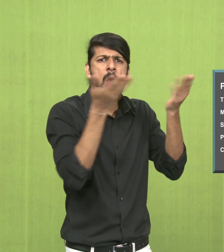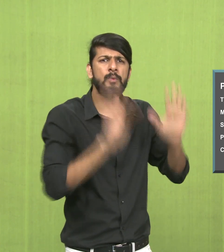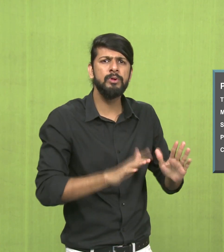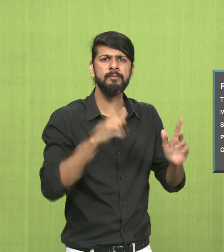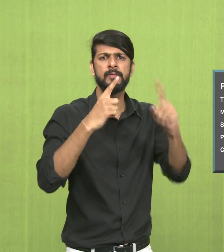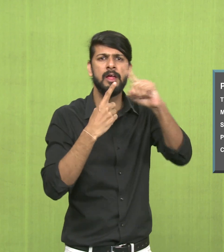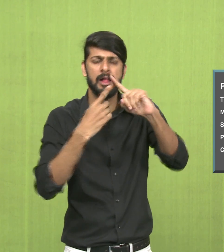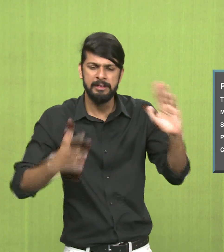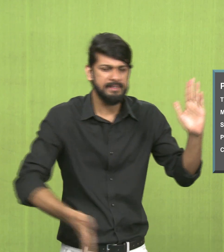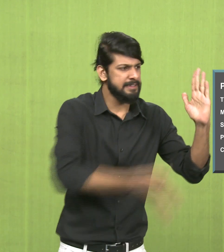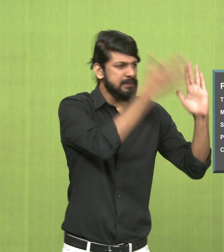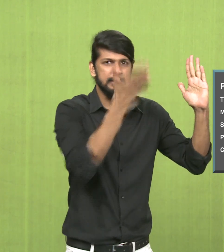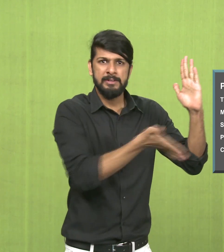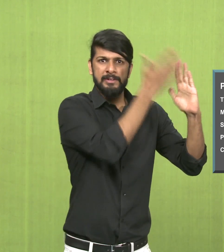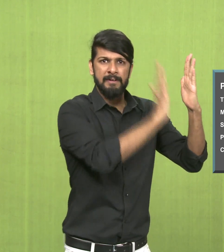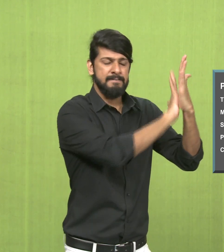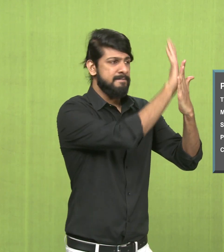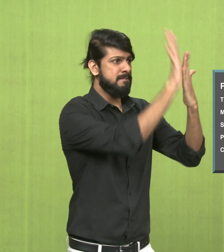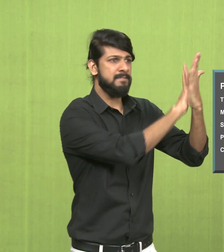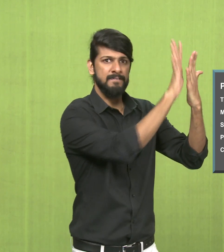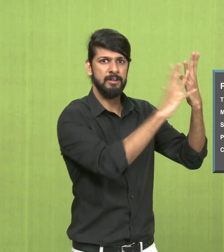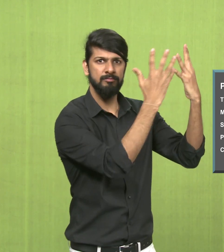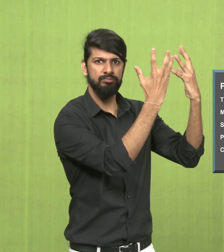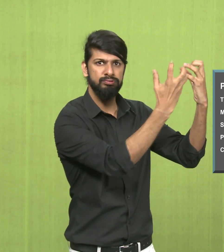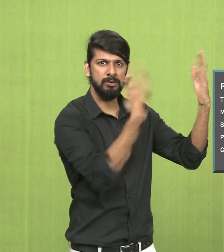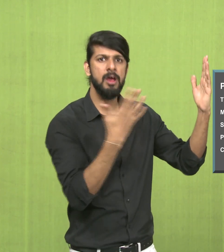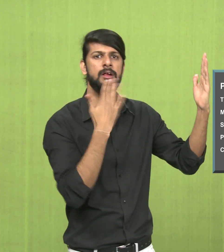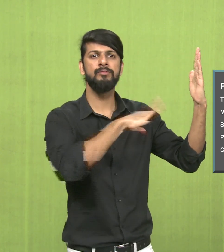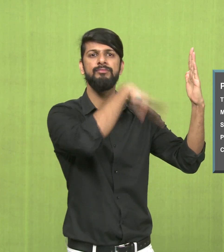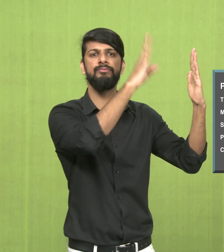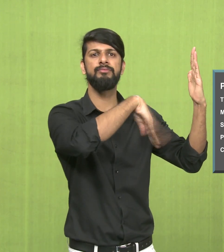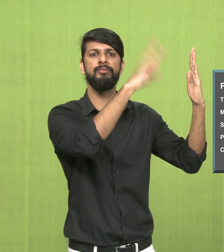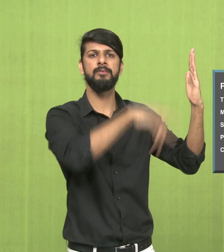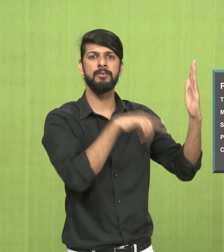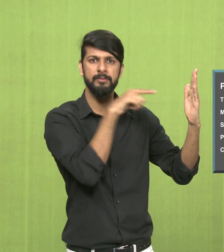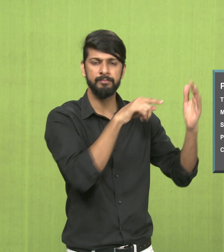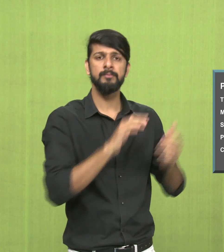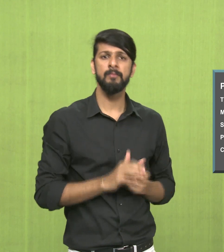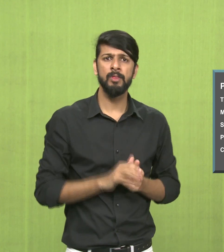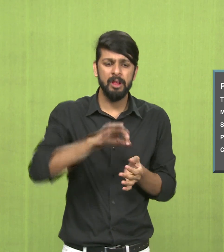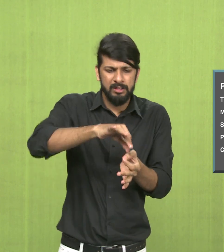Bodhisattva. The medium is tempera, that is dry